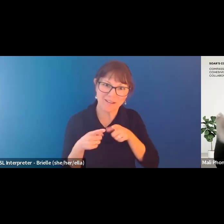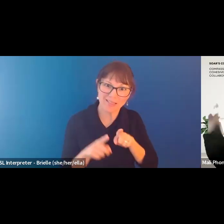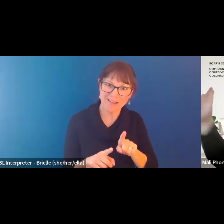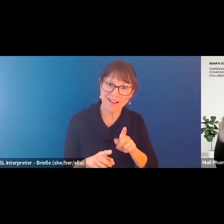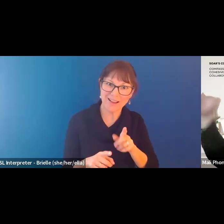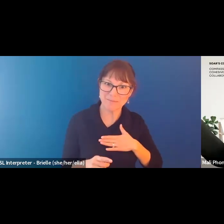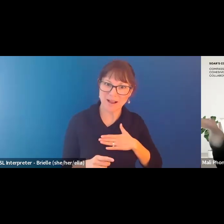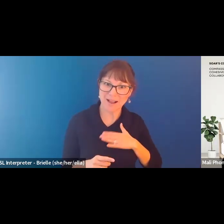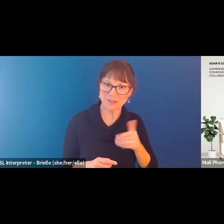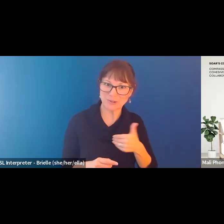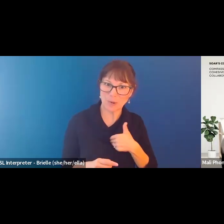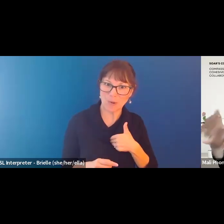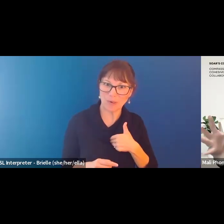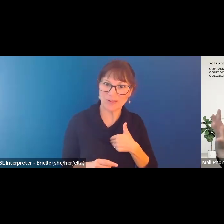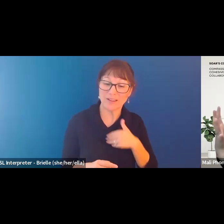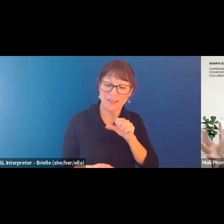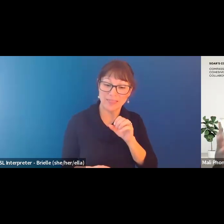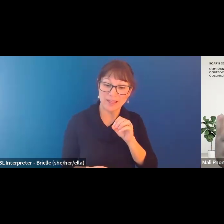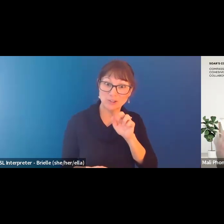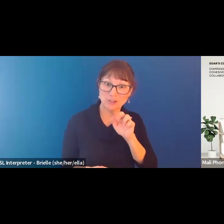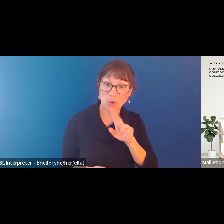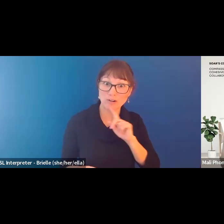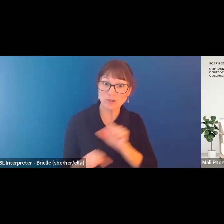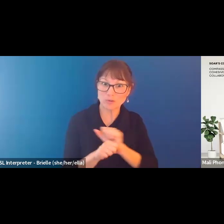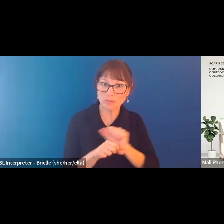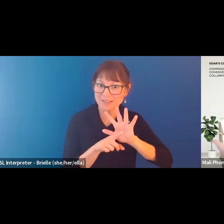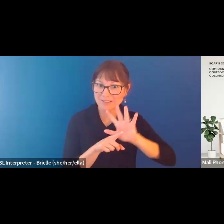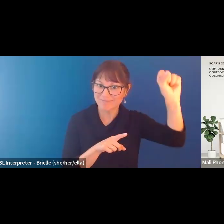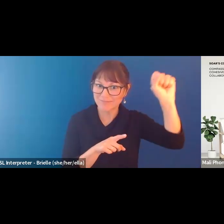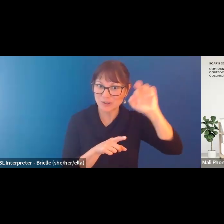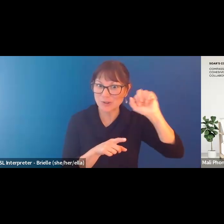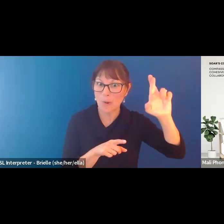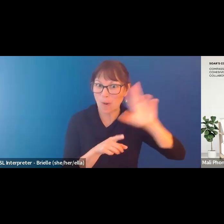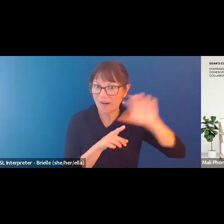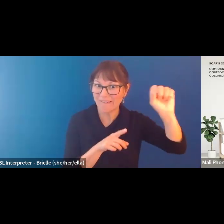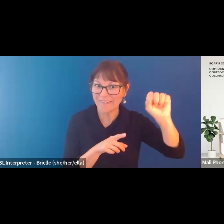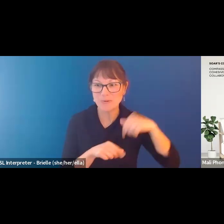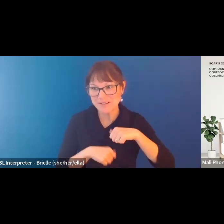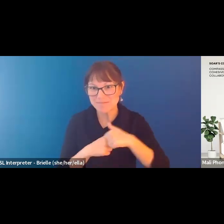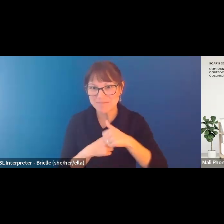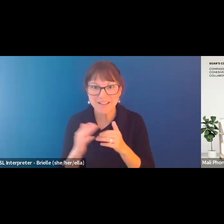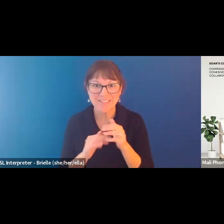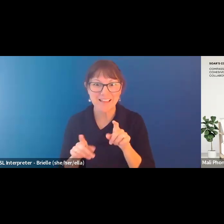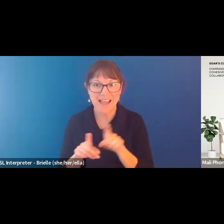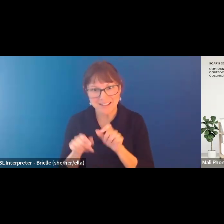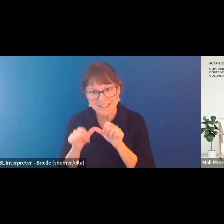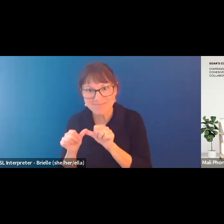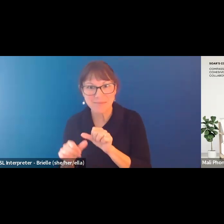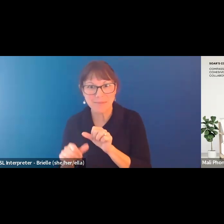truly began to soar. We truly began to build a viable business, a sustainable business, where our clients are